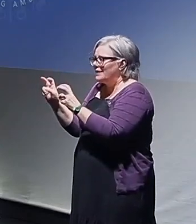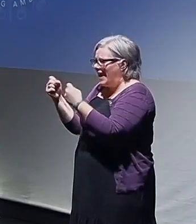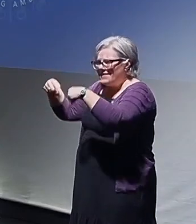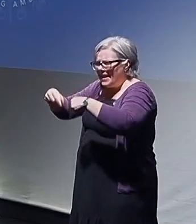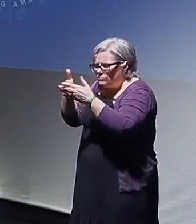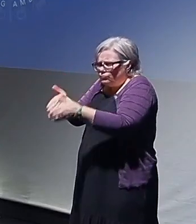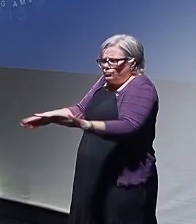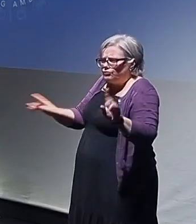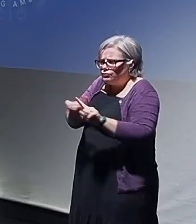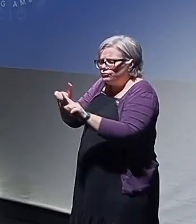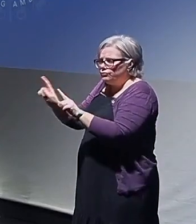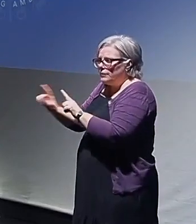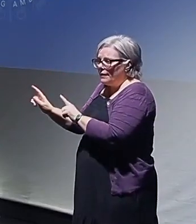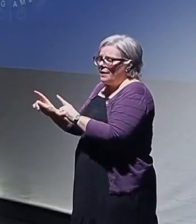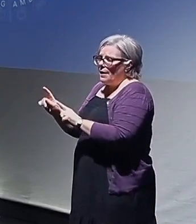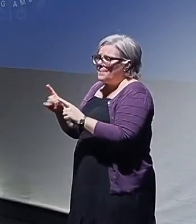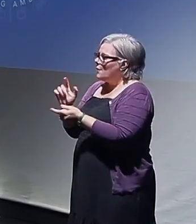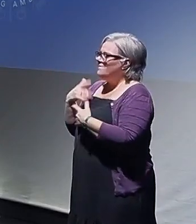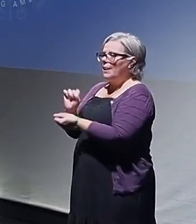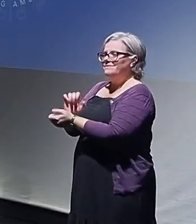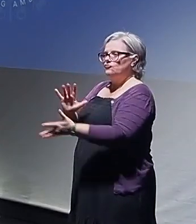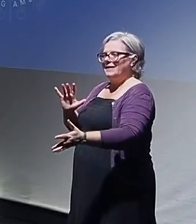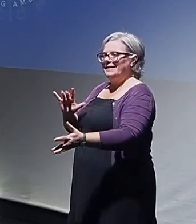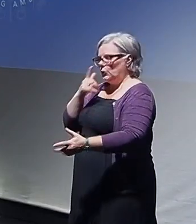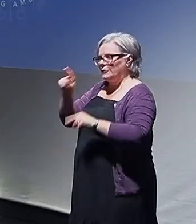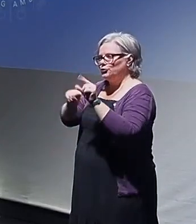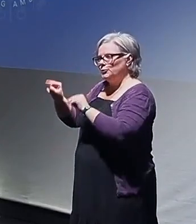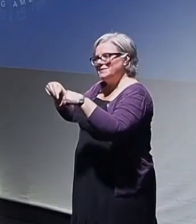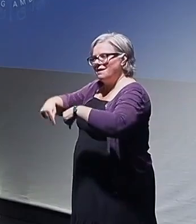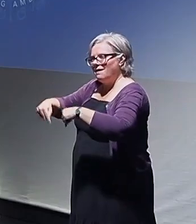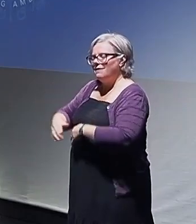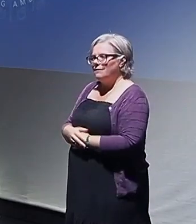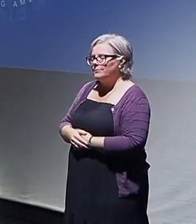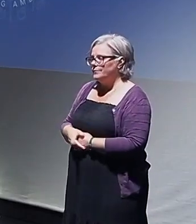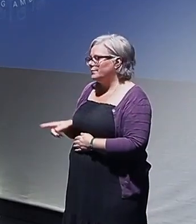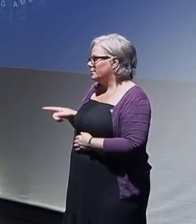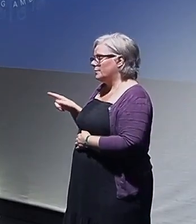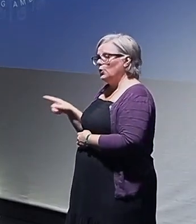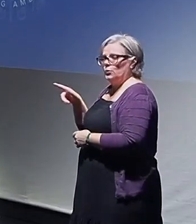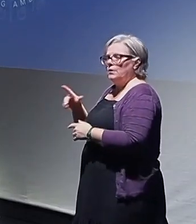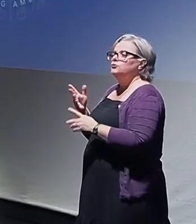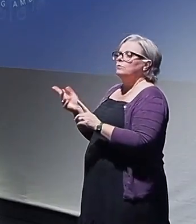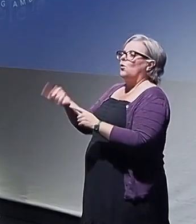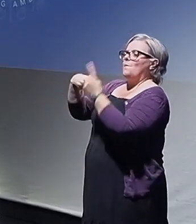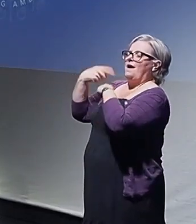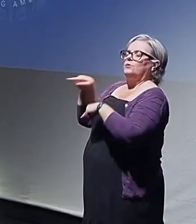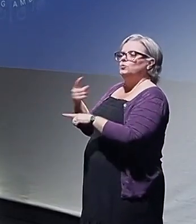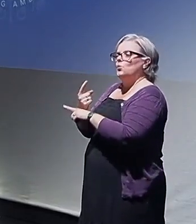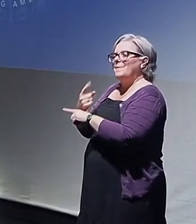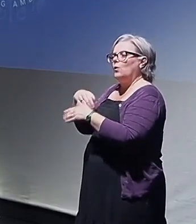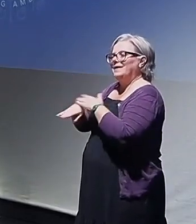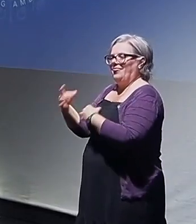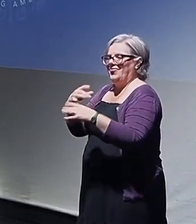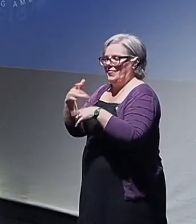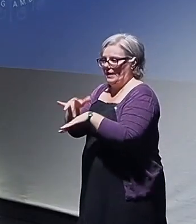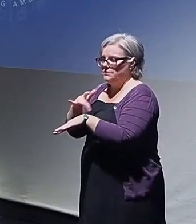so freeing and wonderful. So you get into theatre. So lots of people want to be